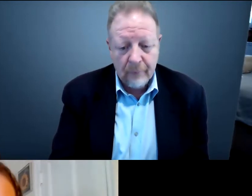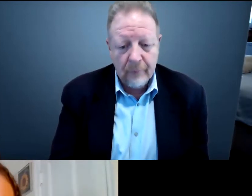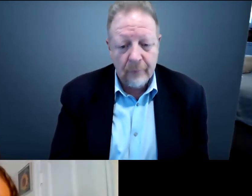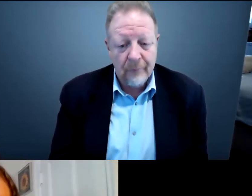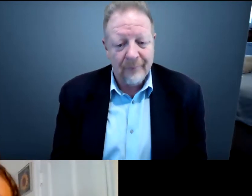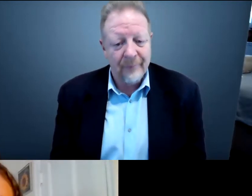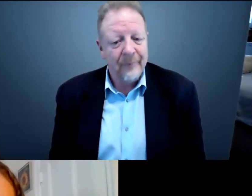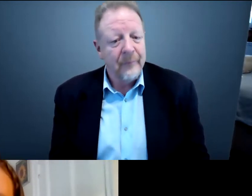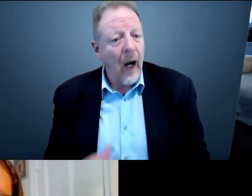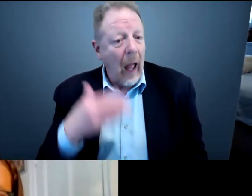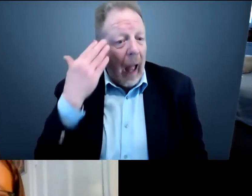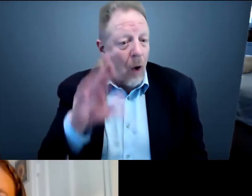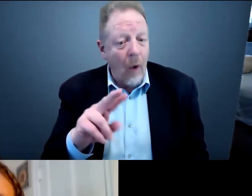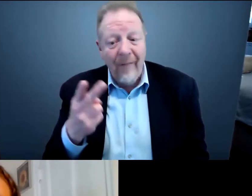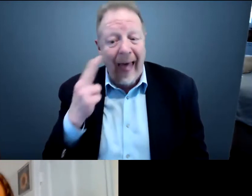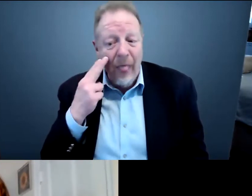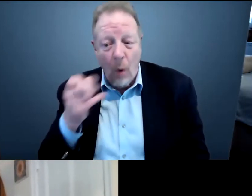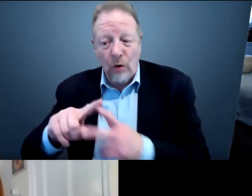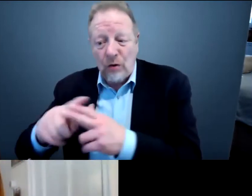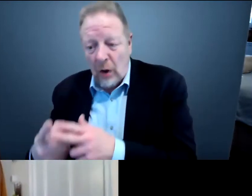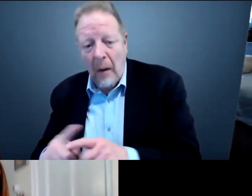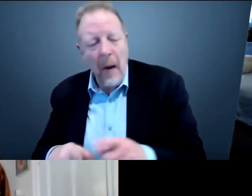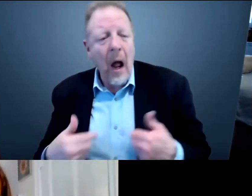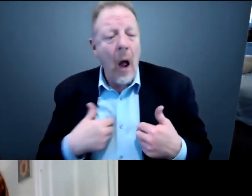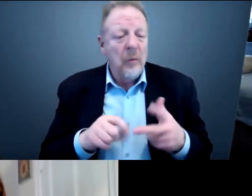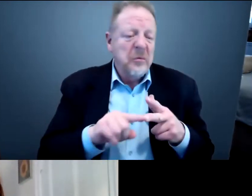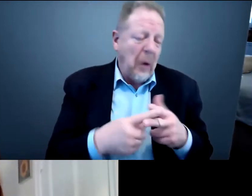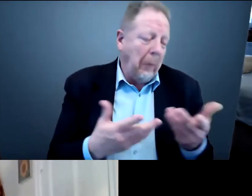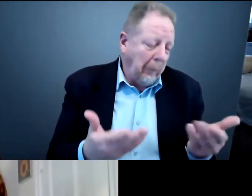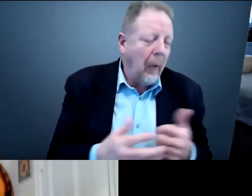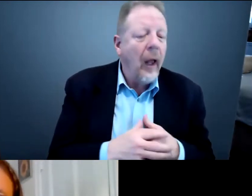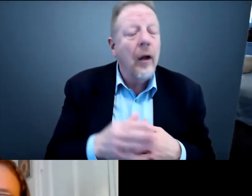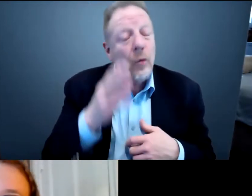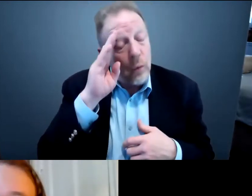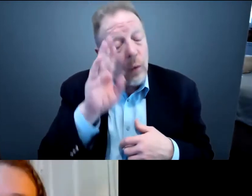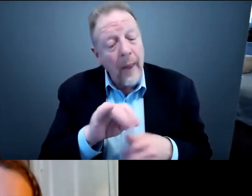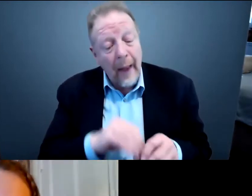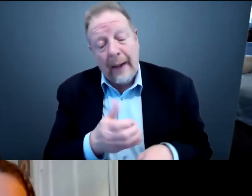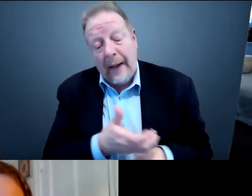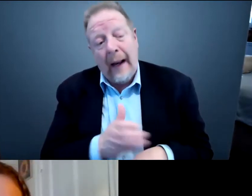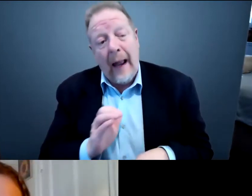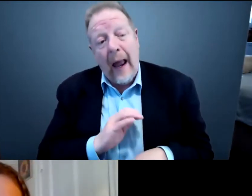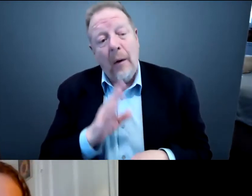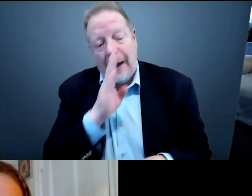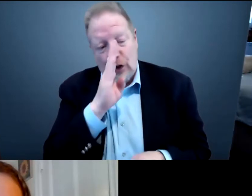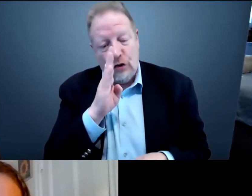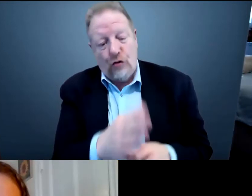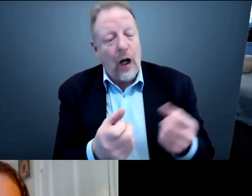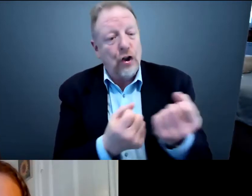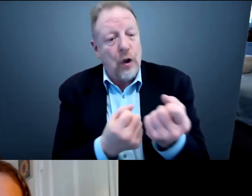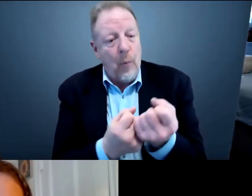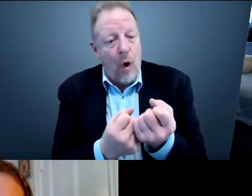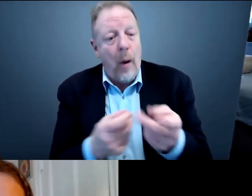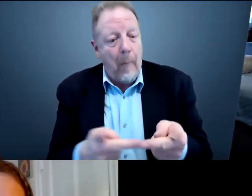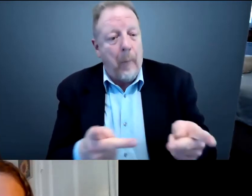I don't know if Heather wanted to start, but I can at least start by saying that in our direct support positions for